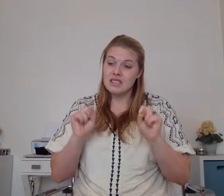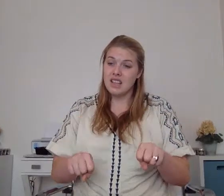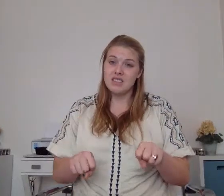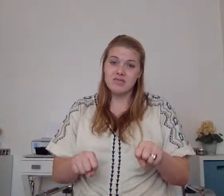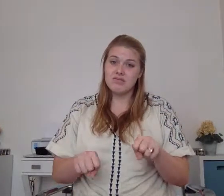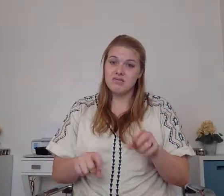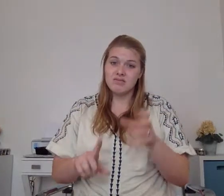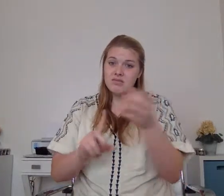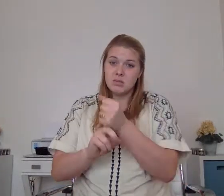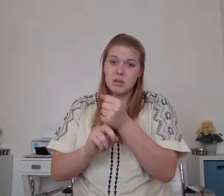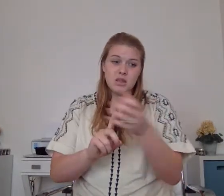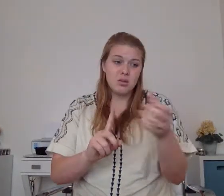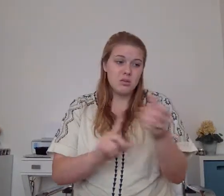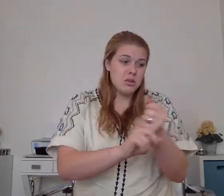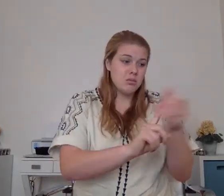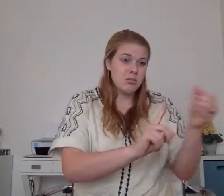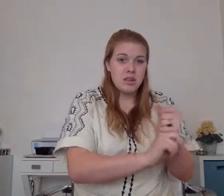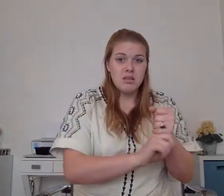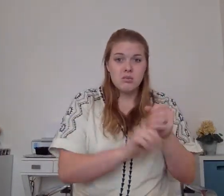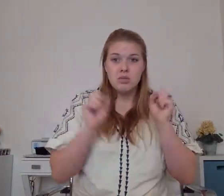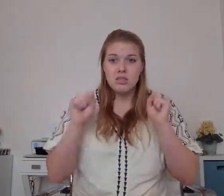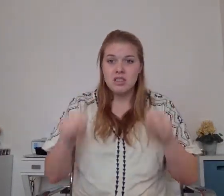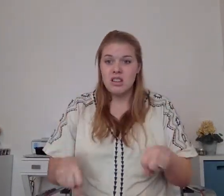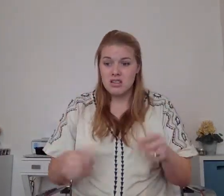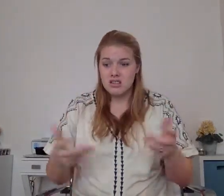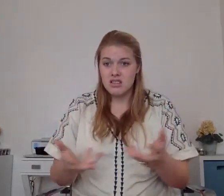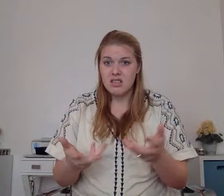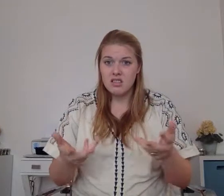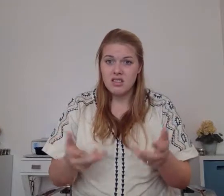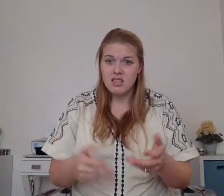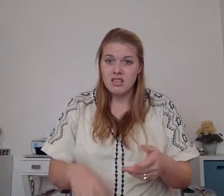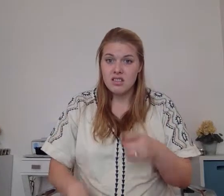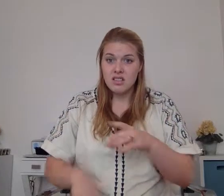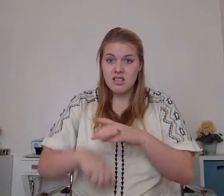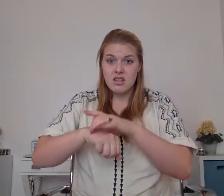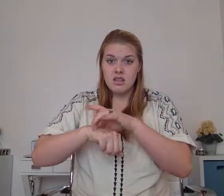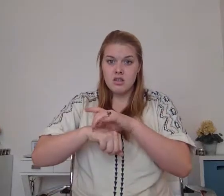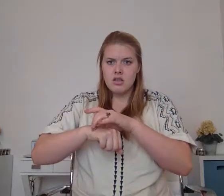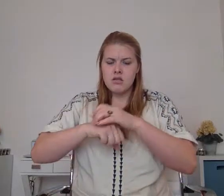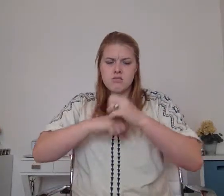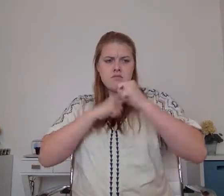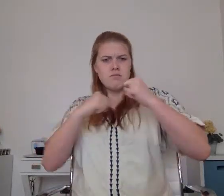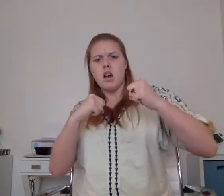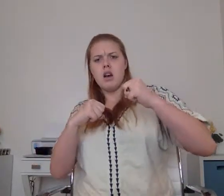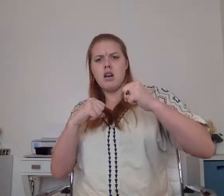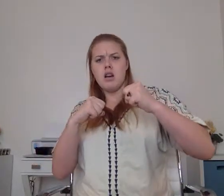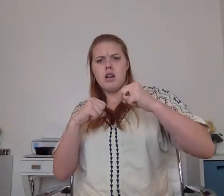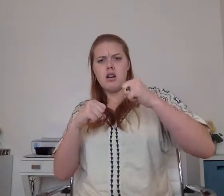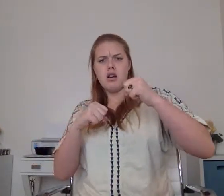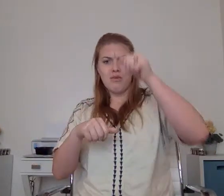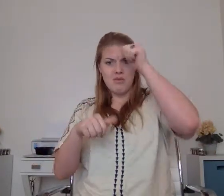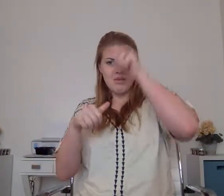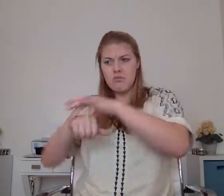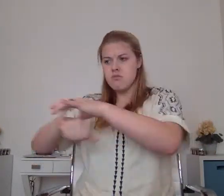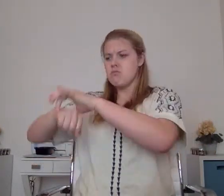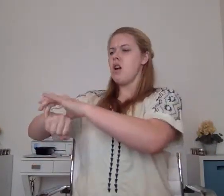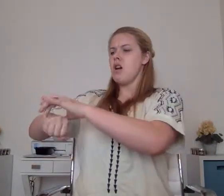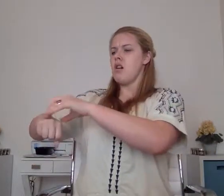happen here. So just like solid countries was an illusion, singular identities